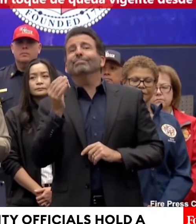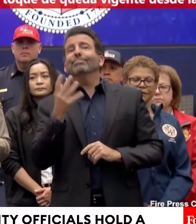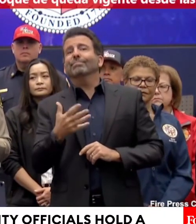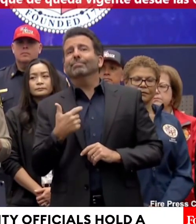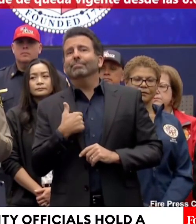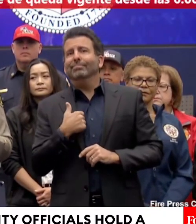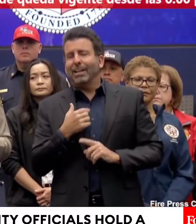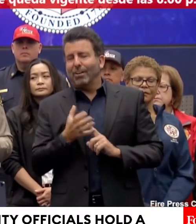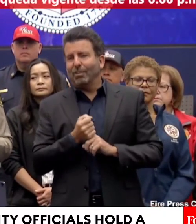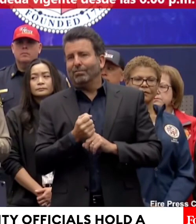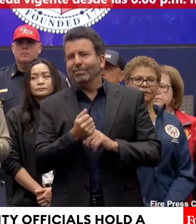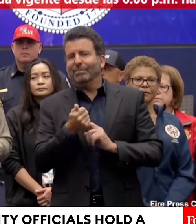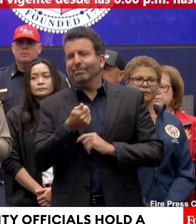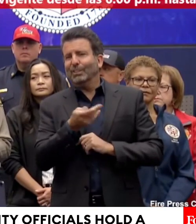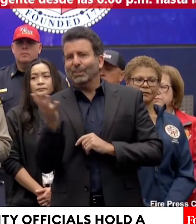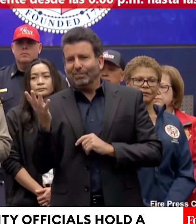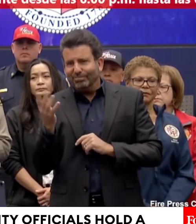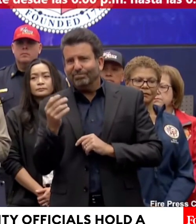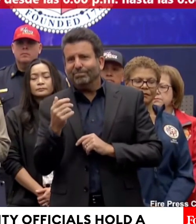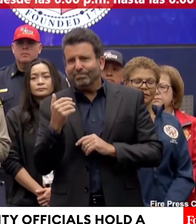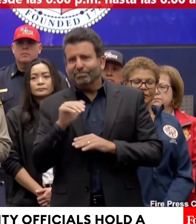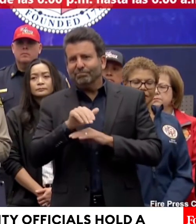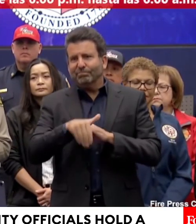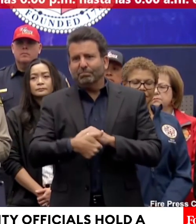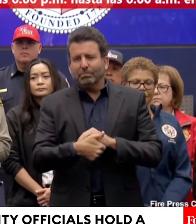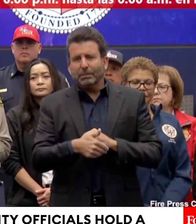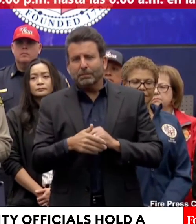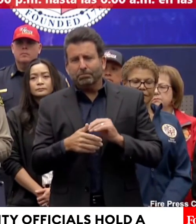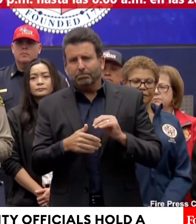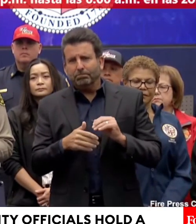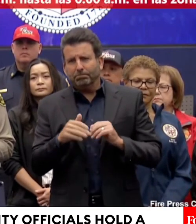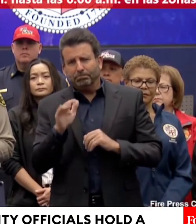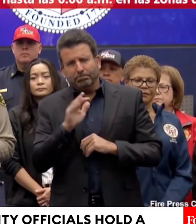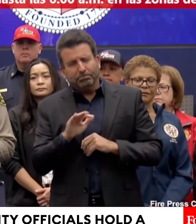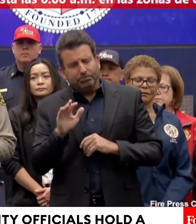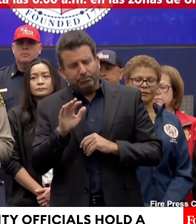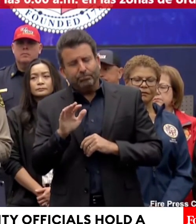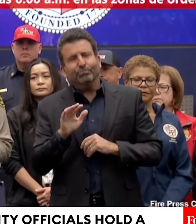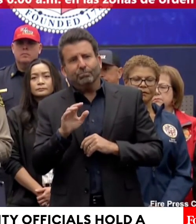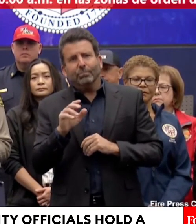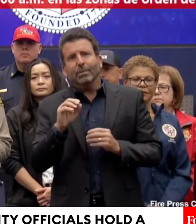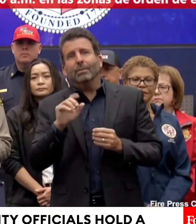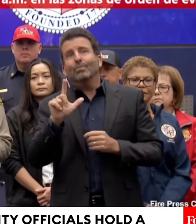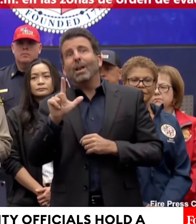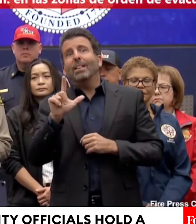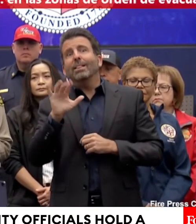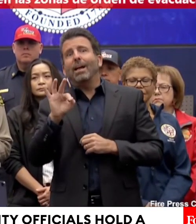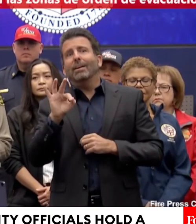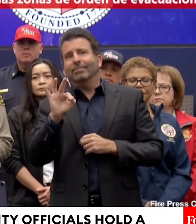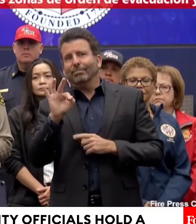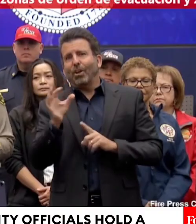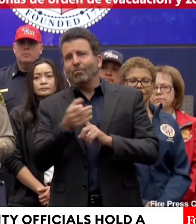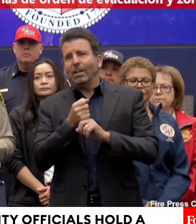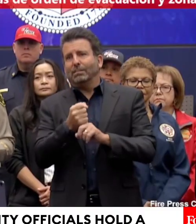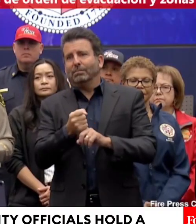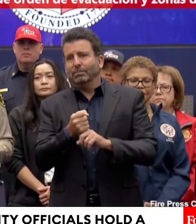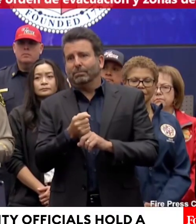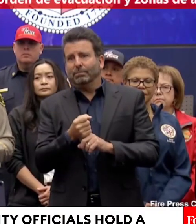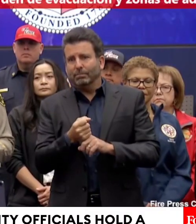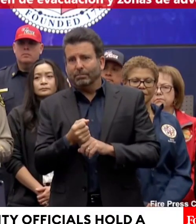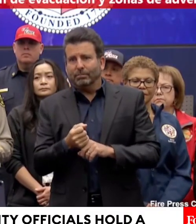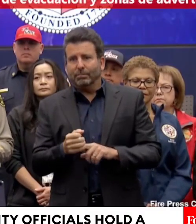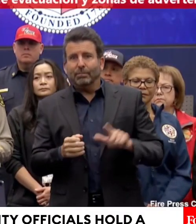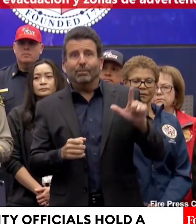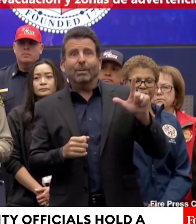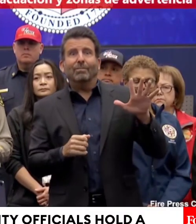say approximately because we're still trying to reconcile numbers, about 29, 25 in the Eaton Fire area and